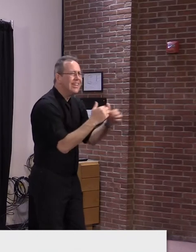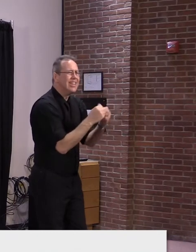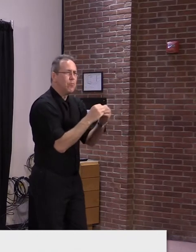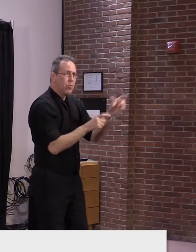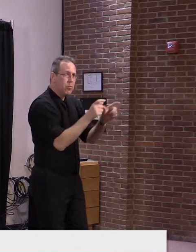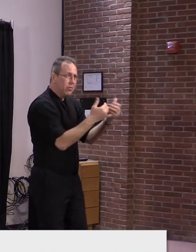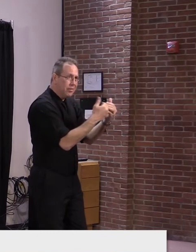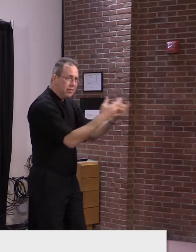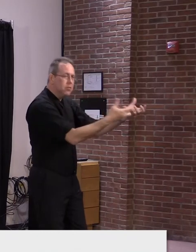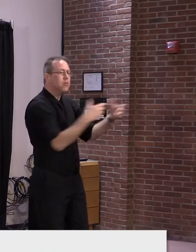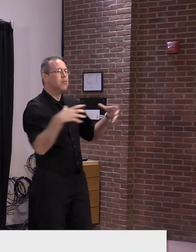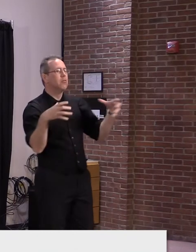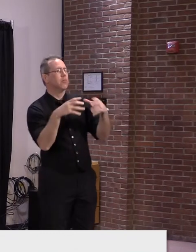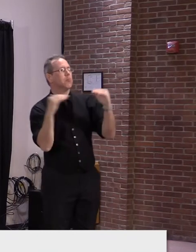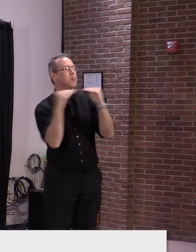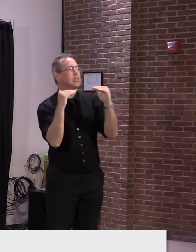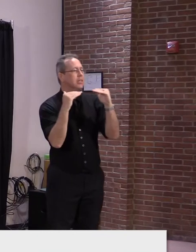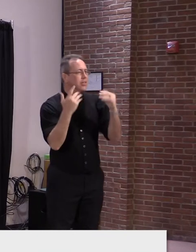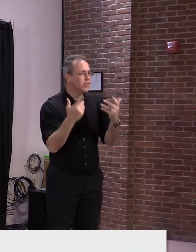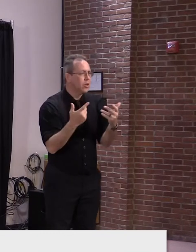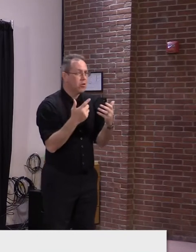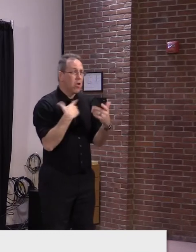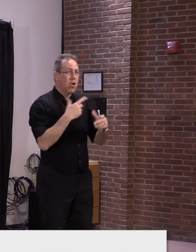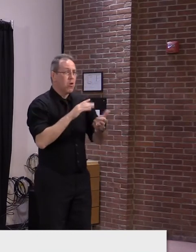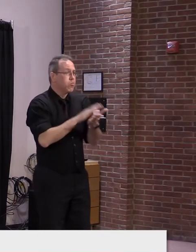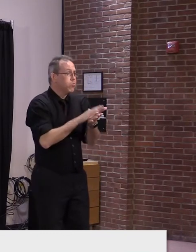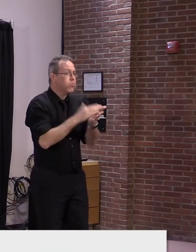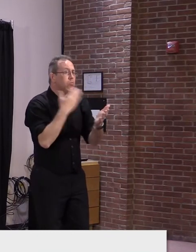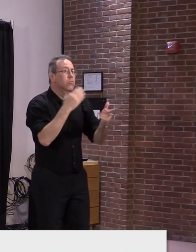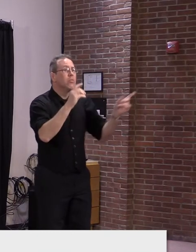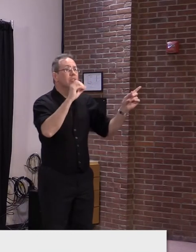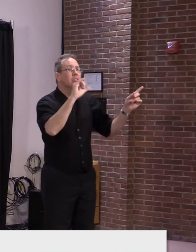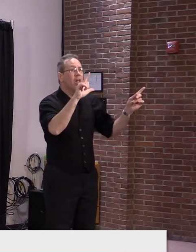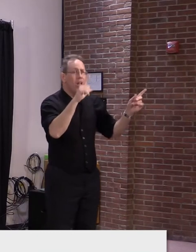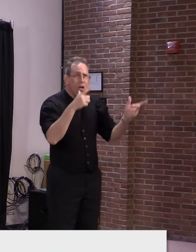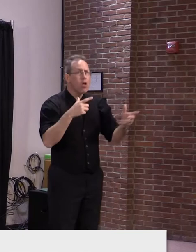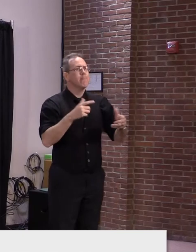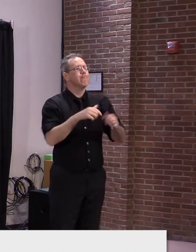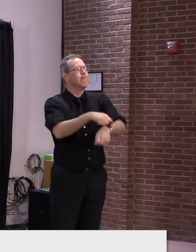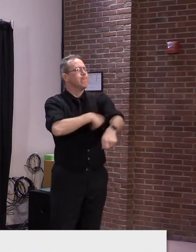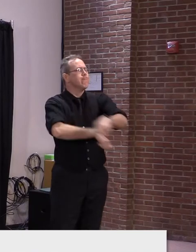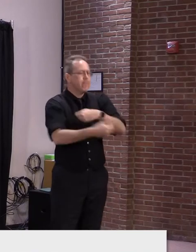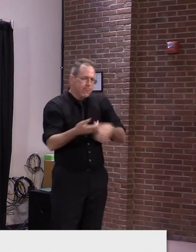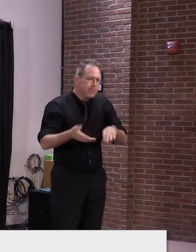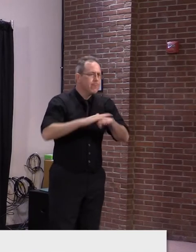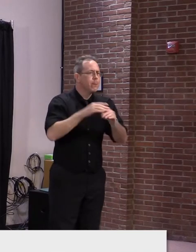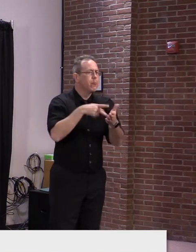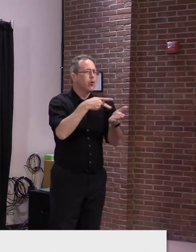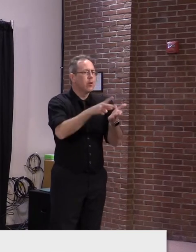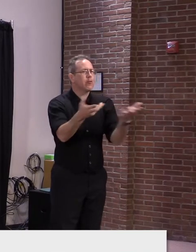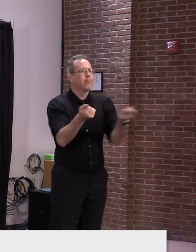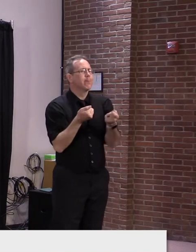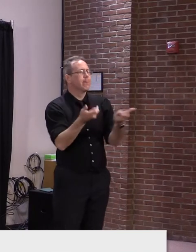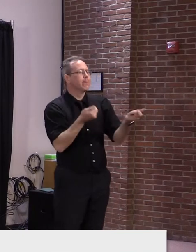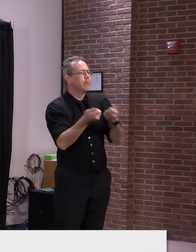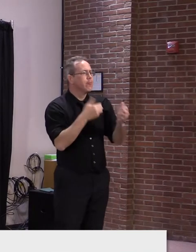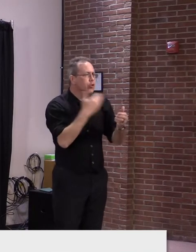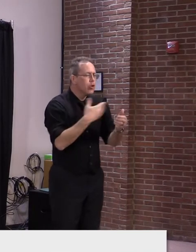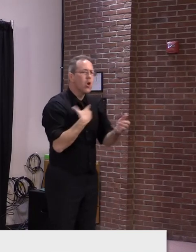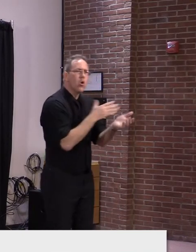My hat's off to, I think Vail sees the handwriting on the wall. They need more employees, so they're